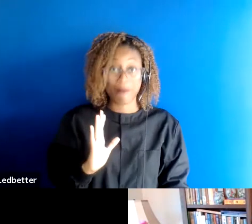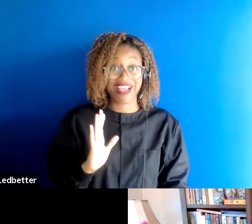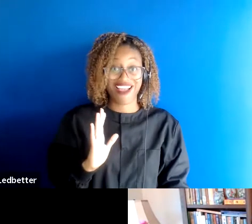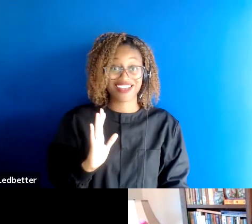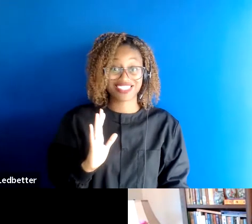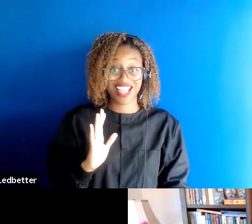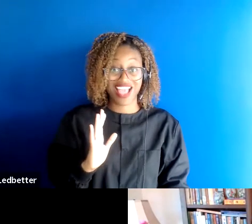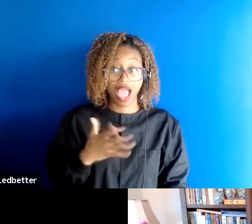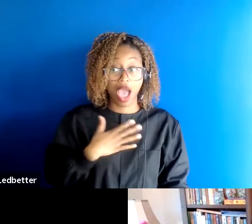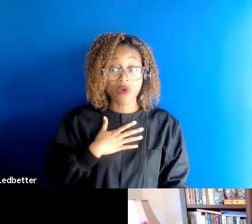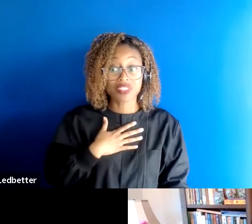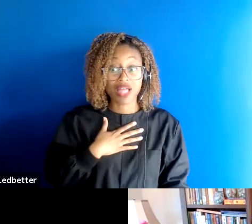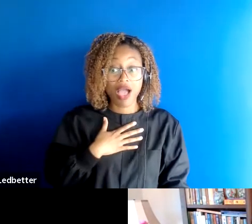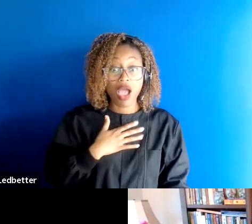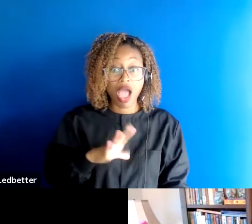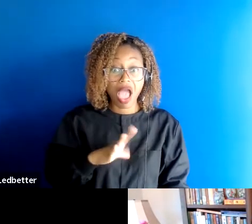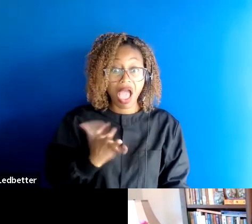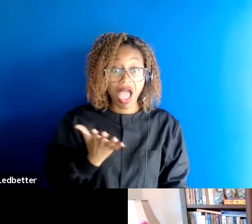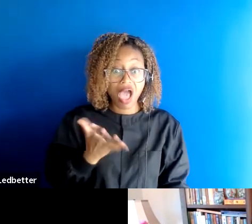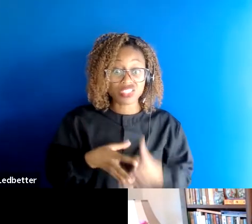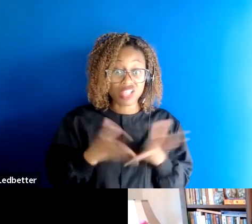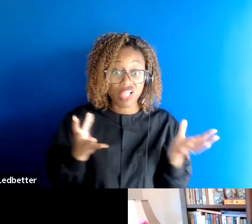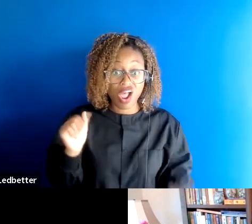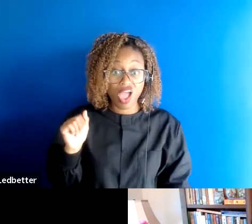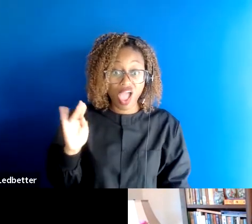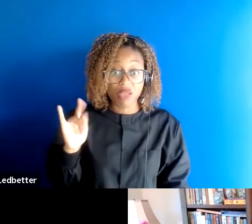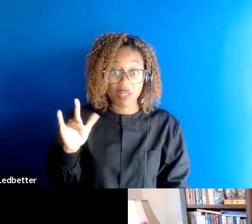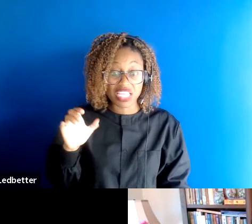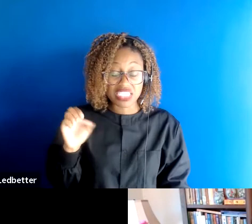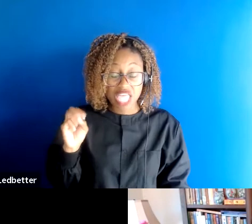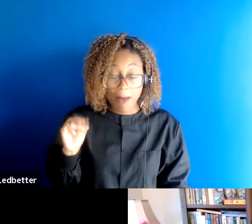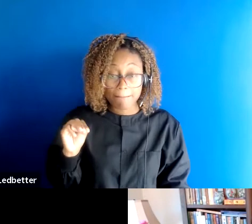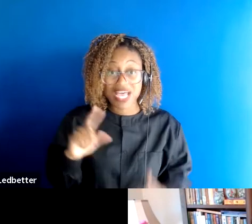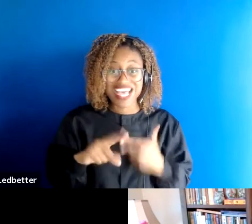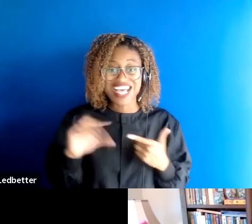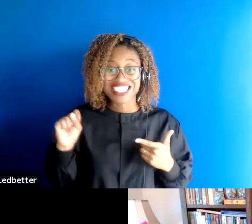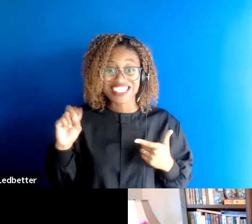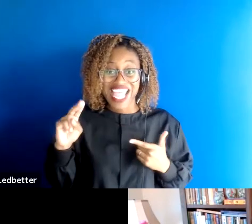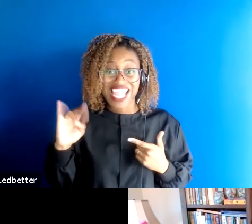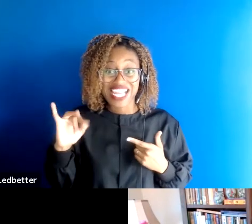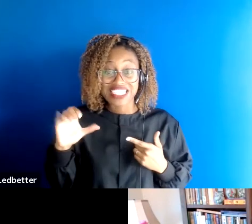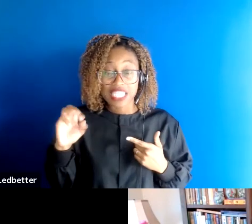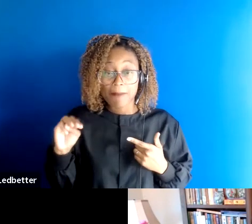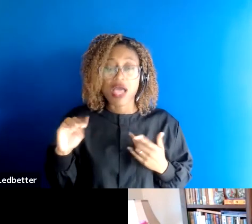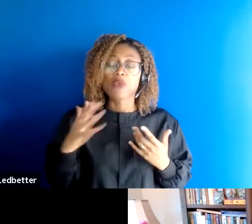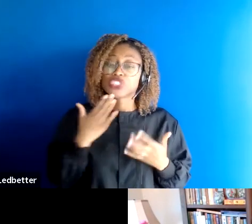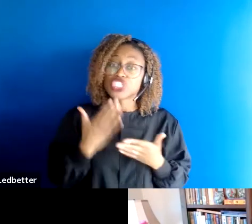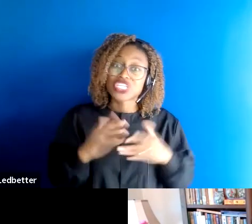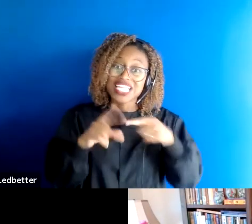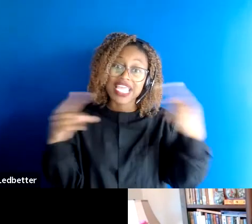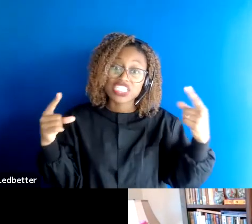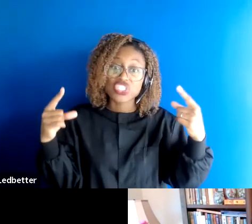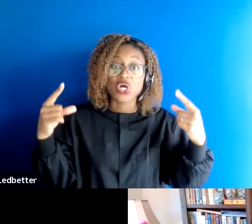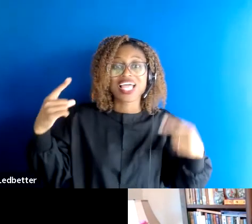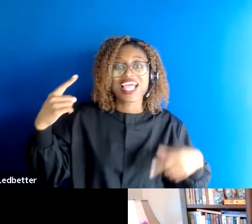And so there was a lot of like ableism and saneism. I mean, there was some good anti-capitalistic messages in there,